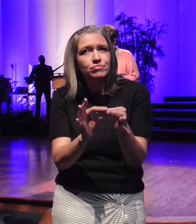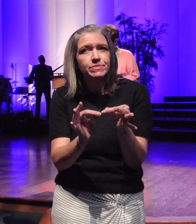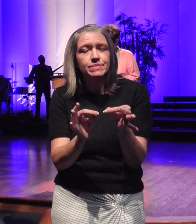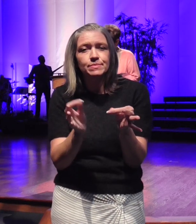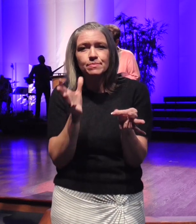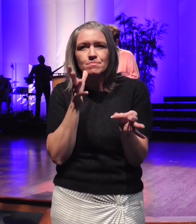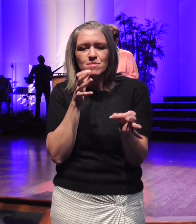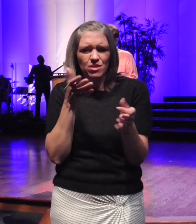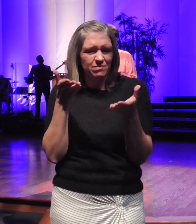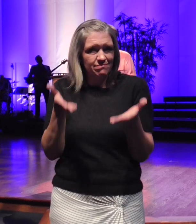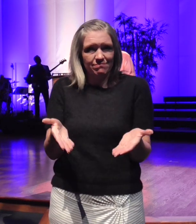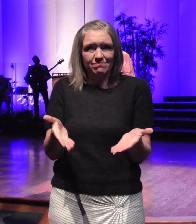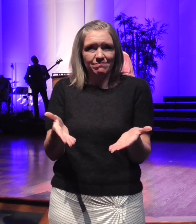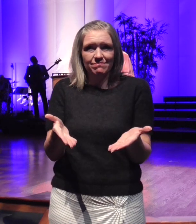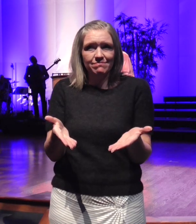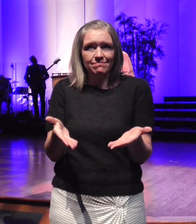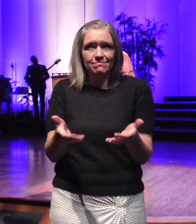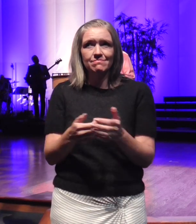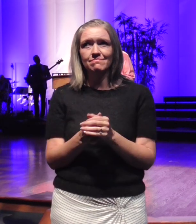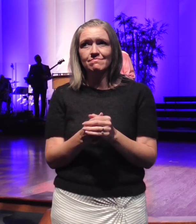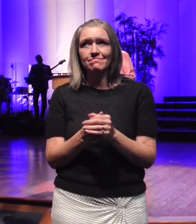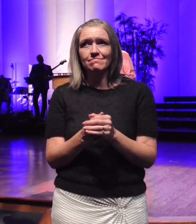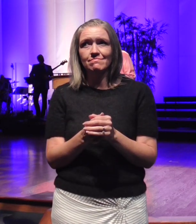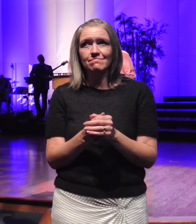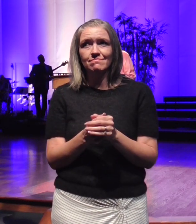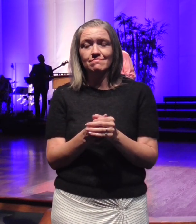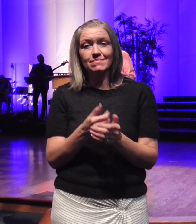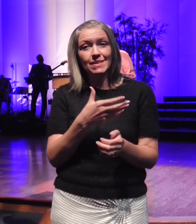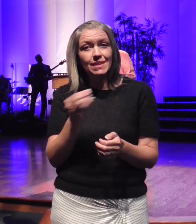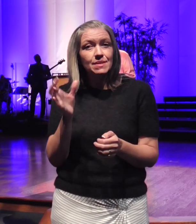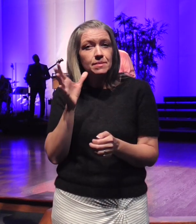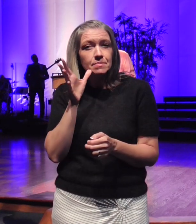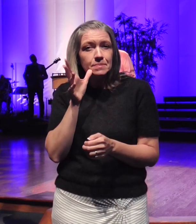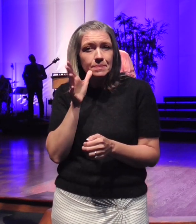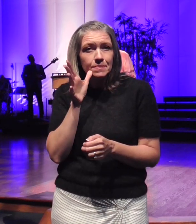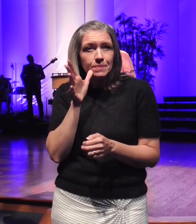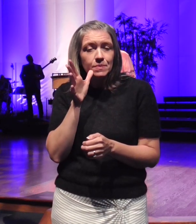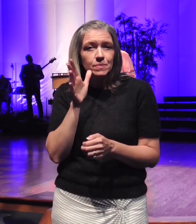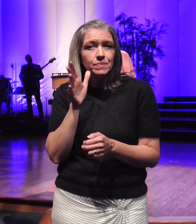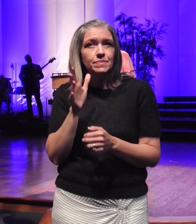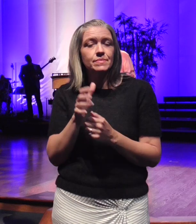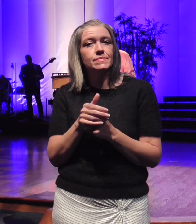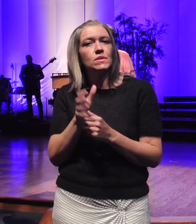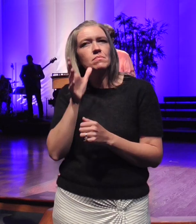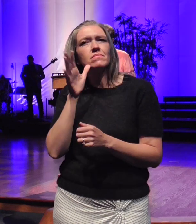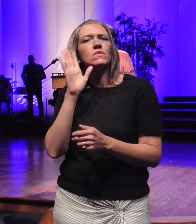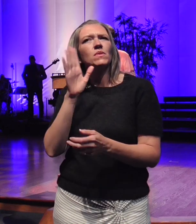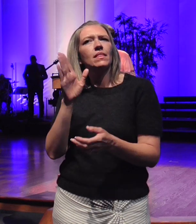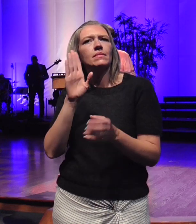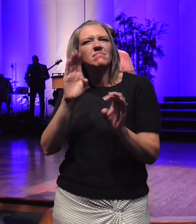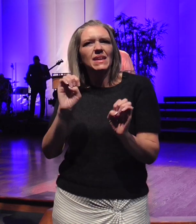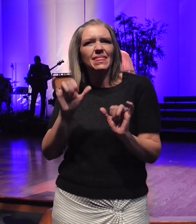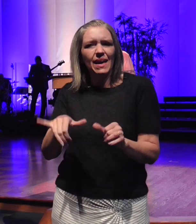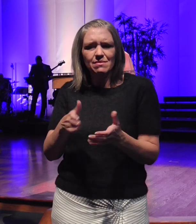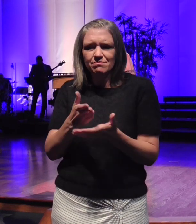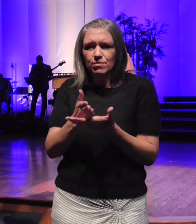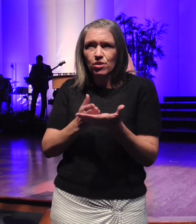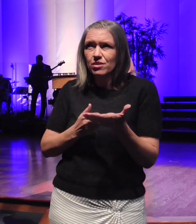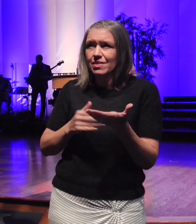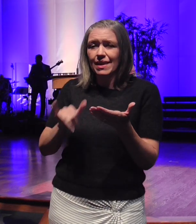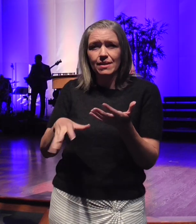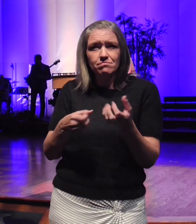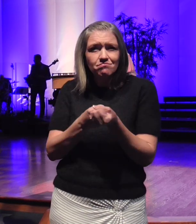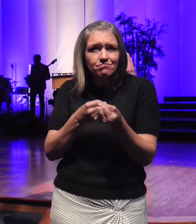be present and to be that aspect that dispels the clouds